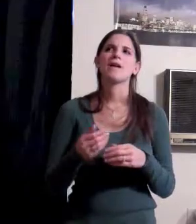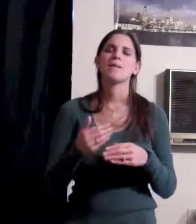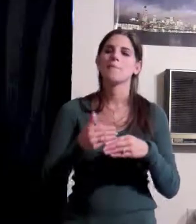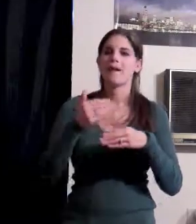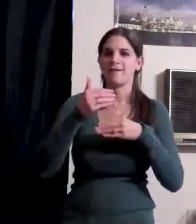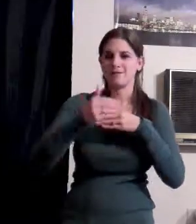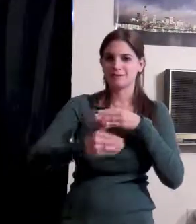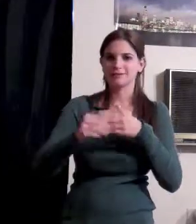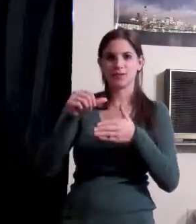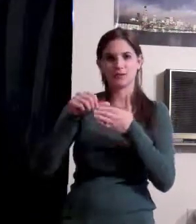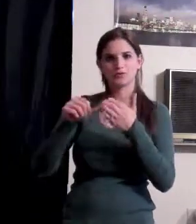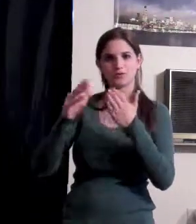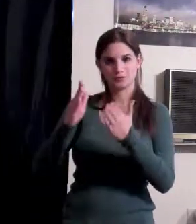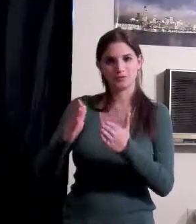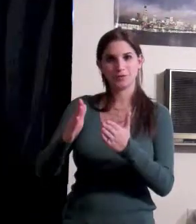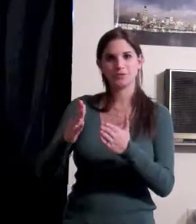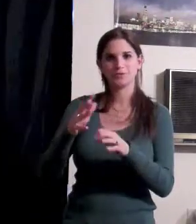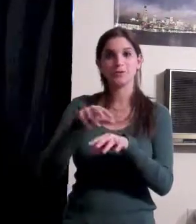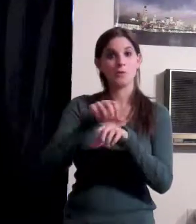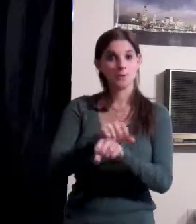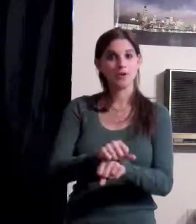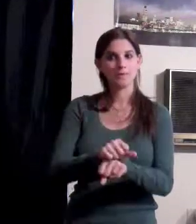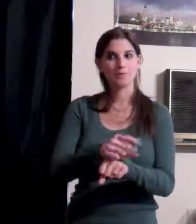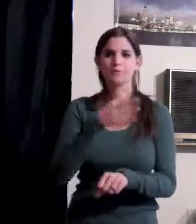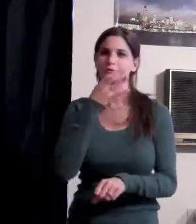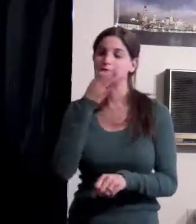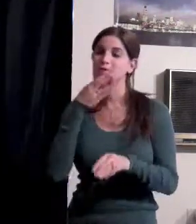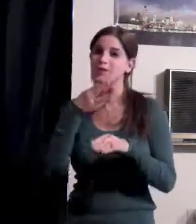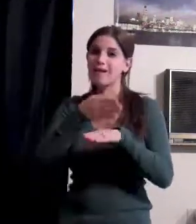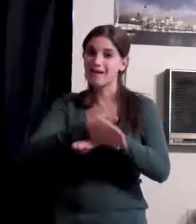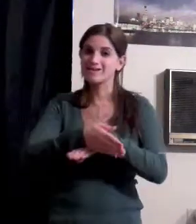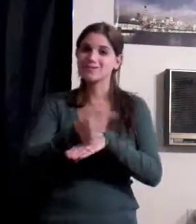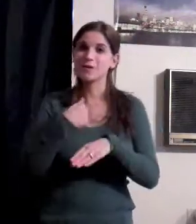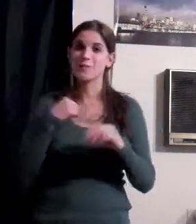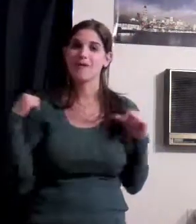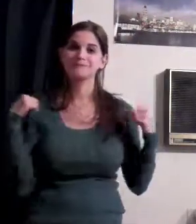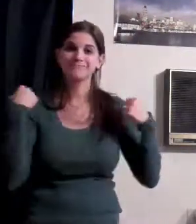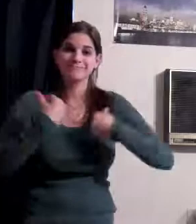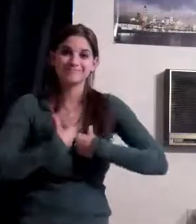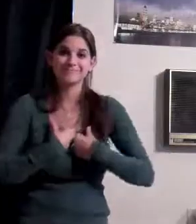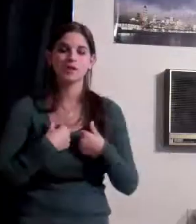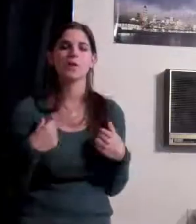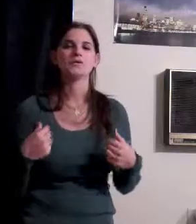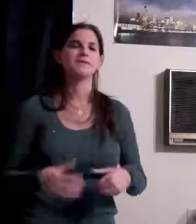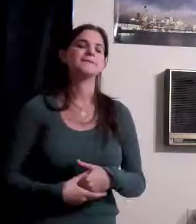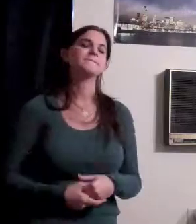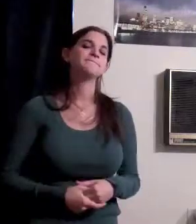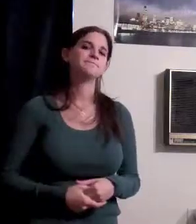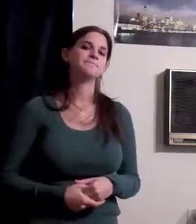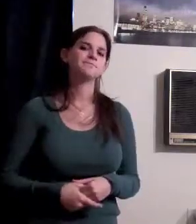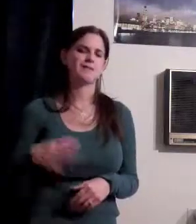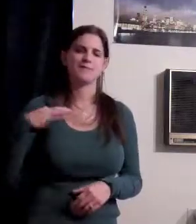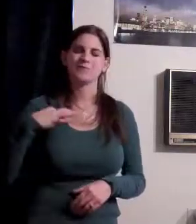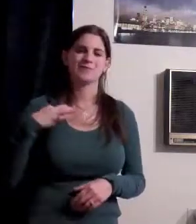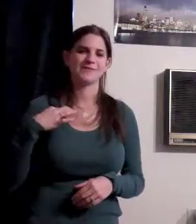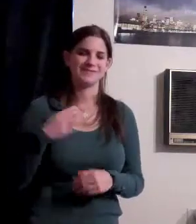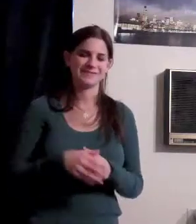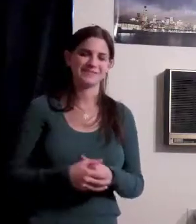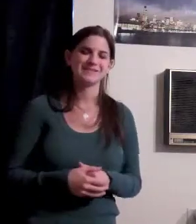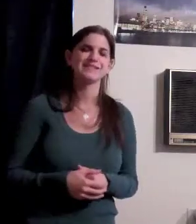right after a shift at the gift shop. So naturally, I had my vest and my identification. I draped them casually over the chair in the doctor's